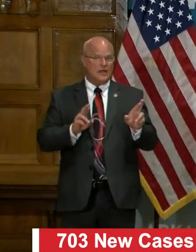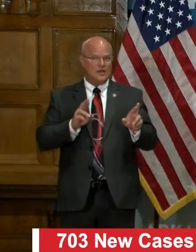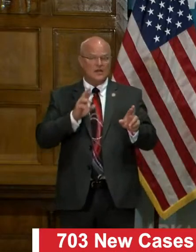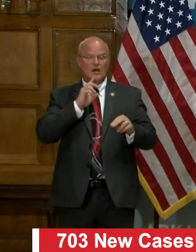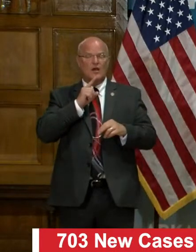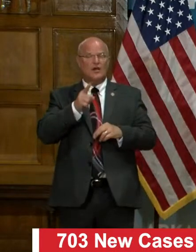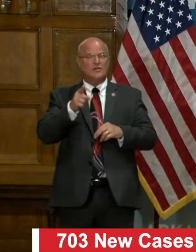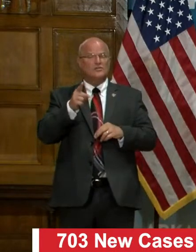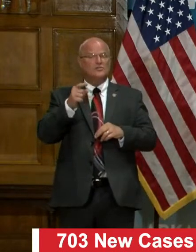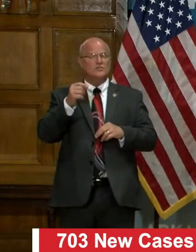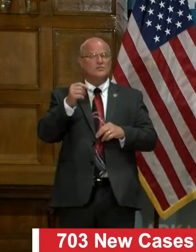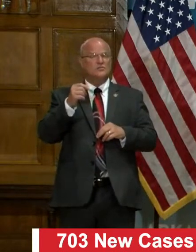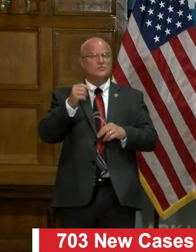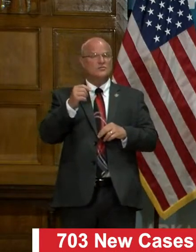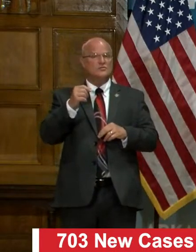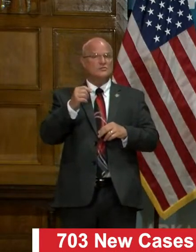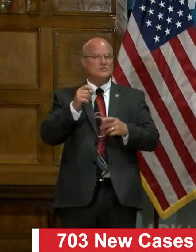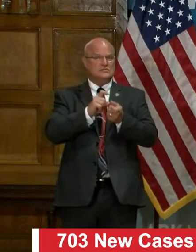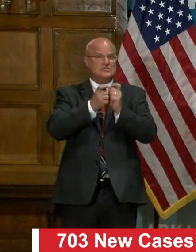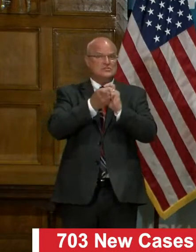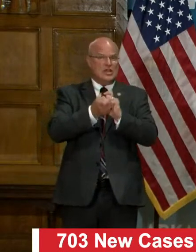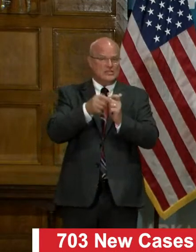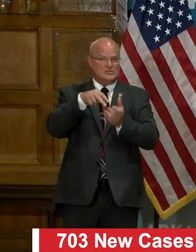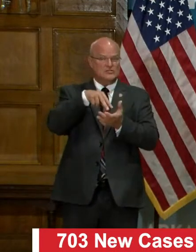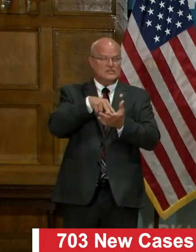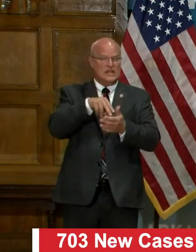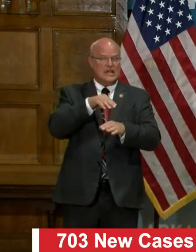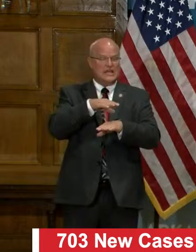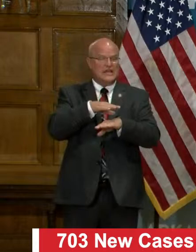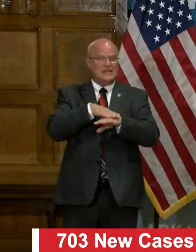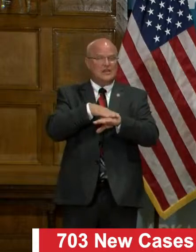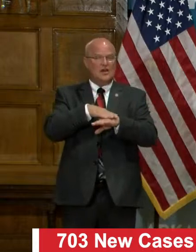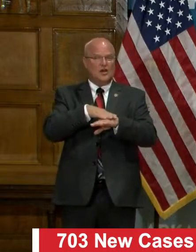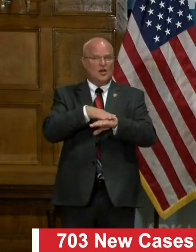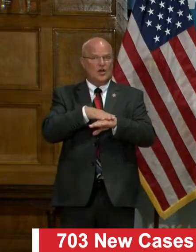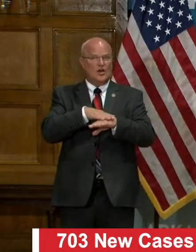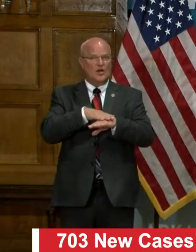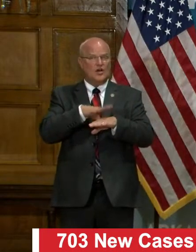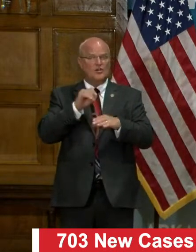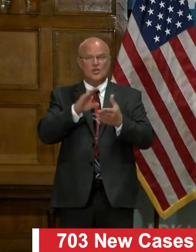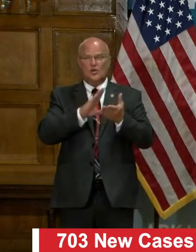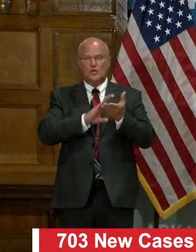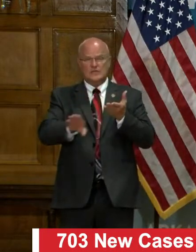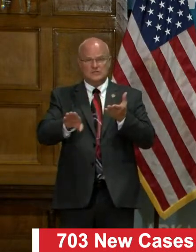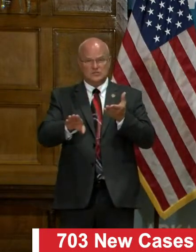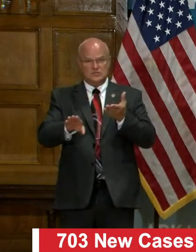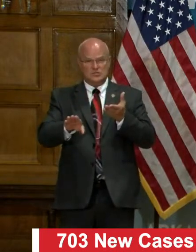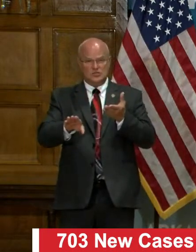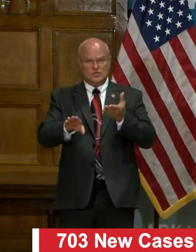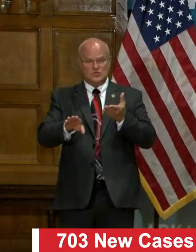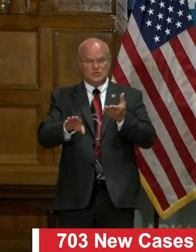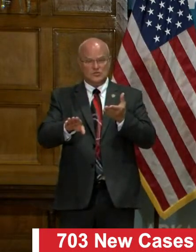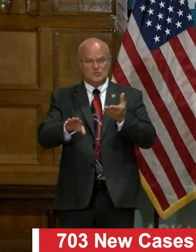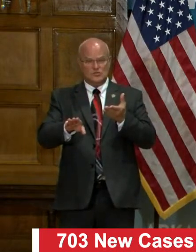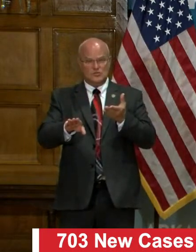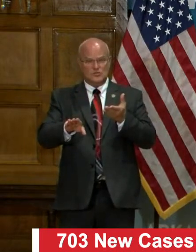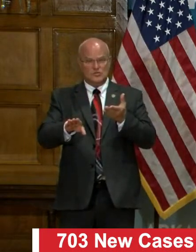you at all amenable to changing your stance on no excuse